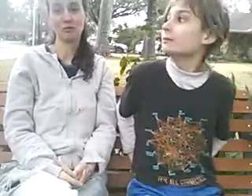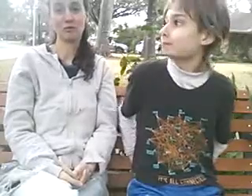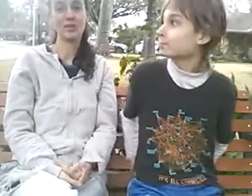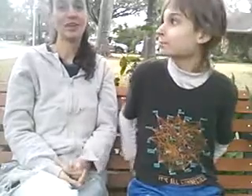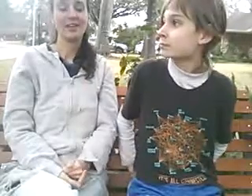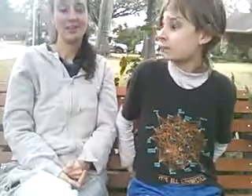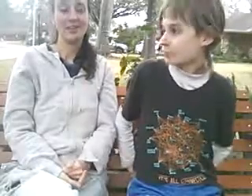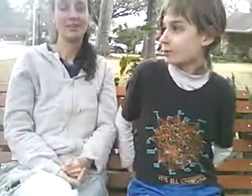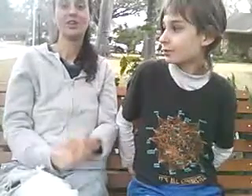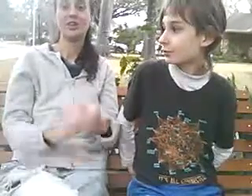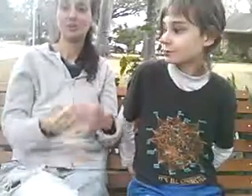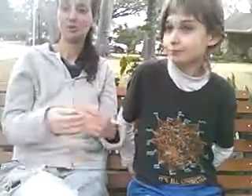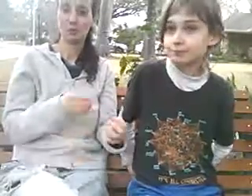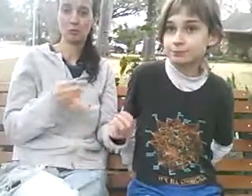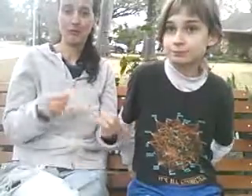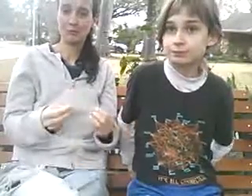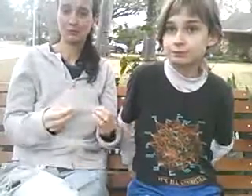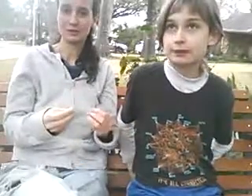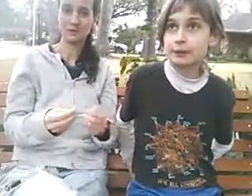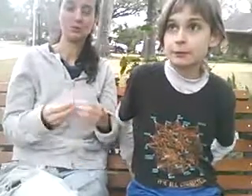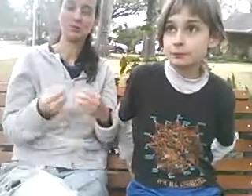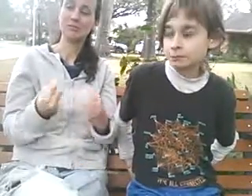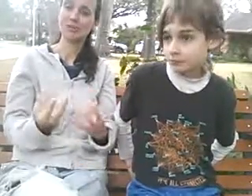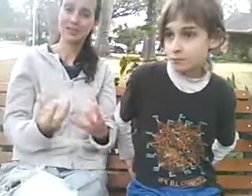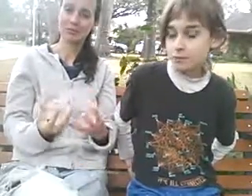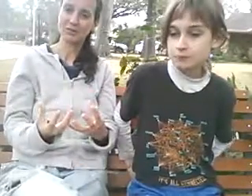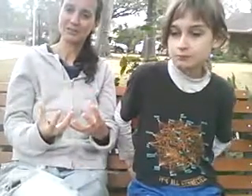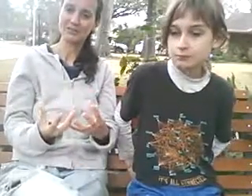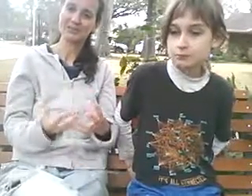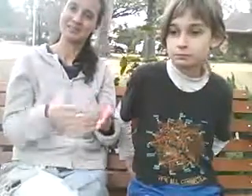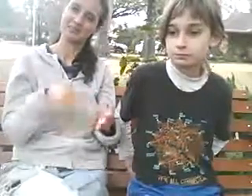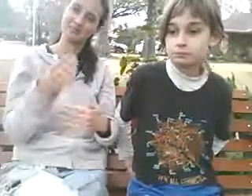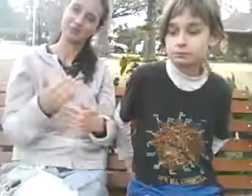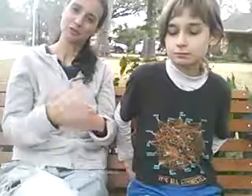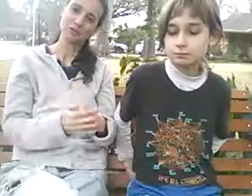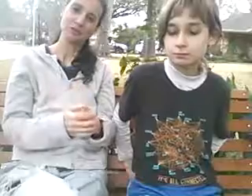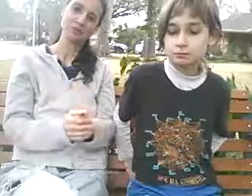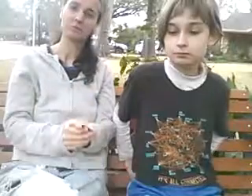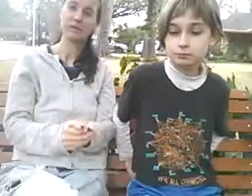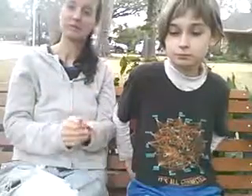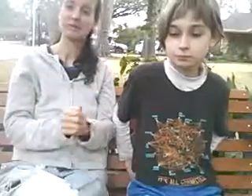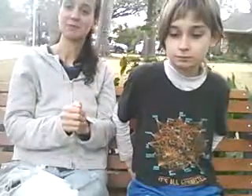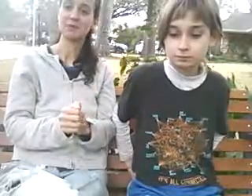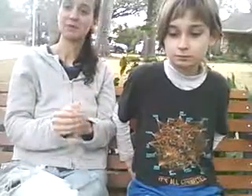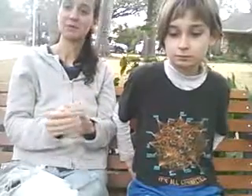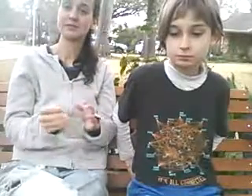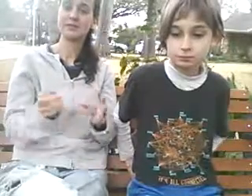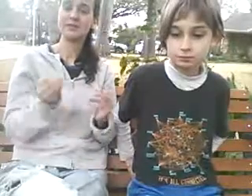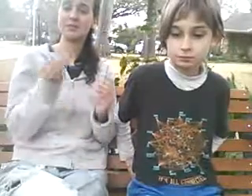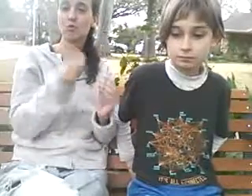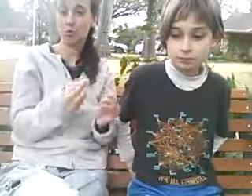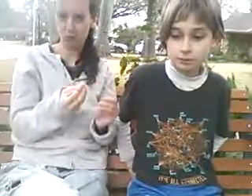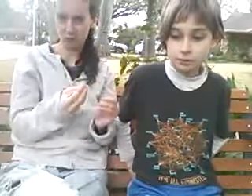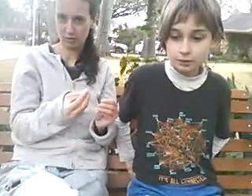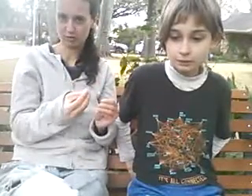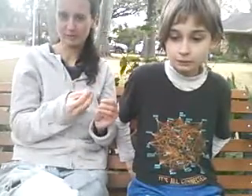language, then you will be able to communicate with your kids. And so in future videos, we'll talk about some of the words, the important words. You